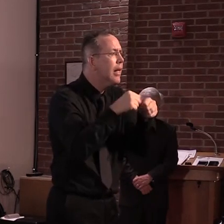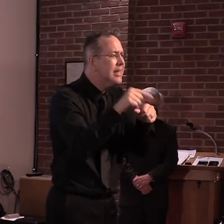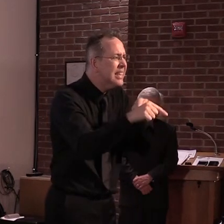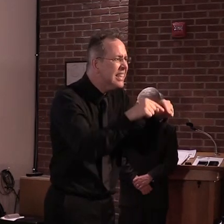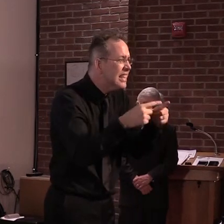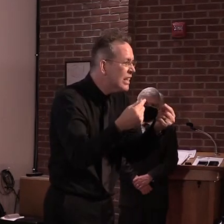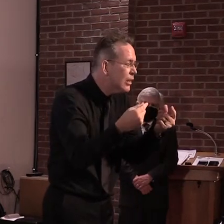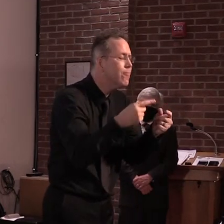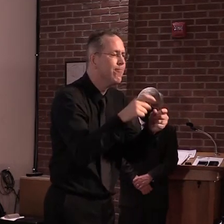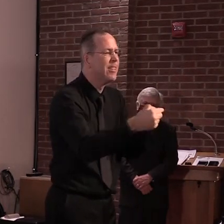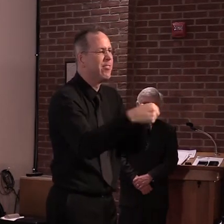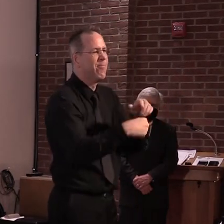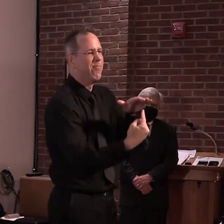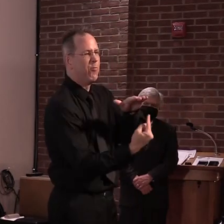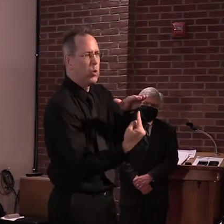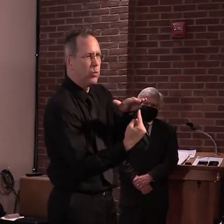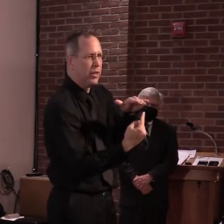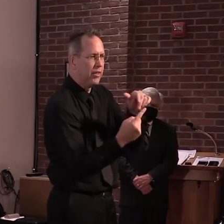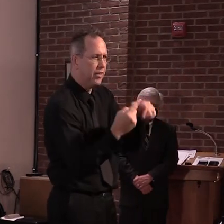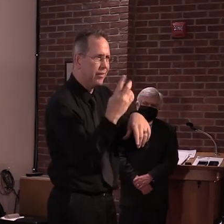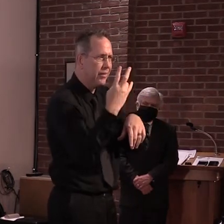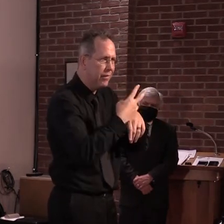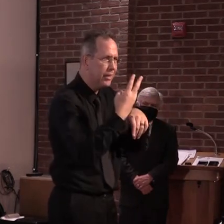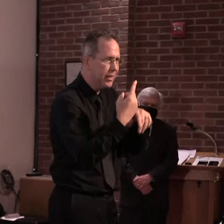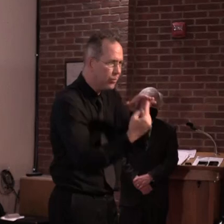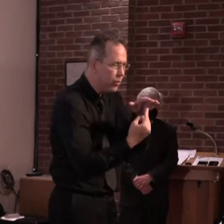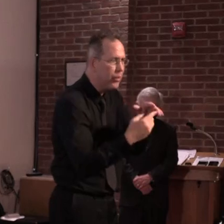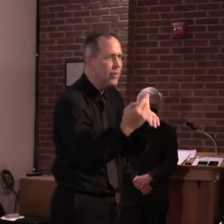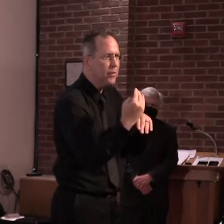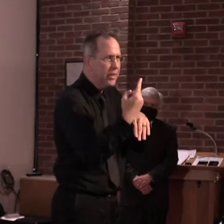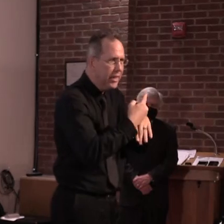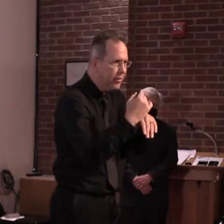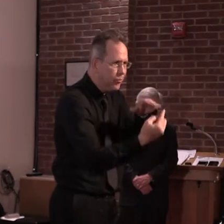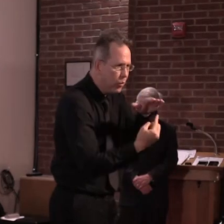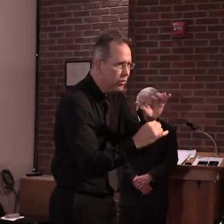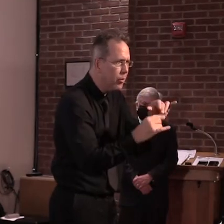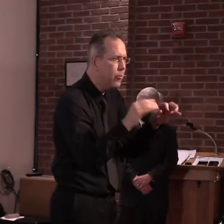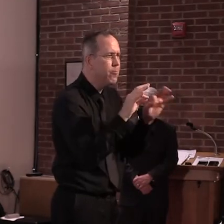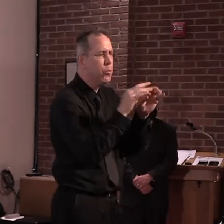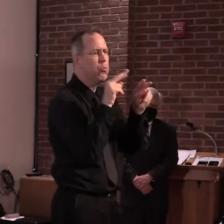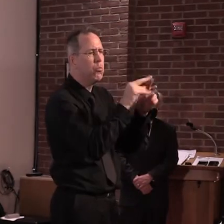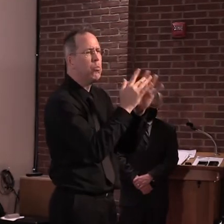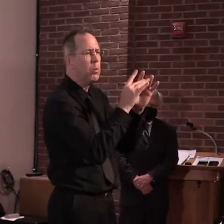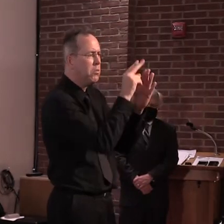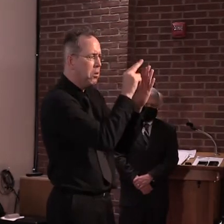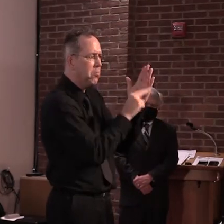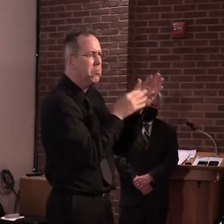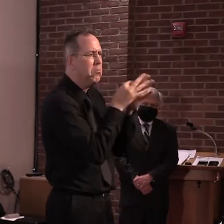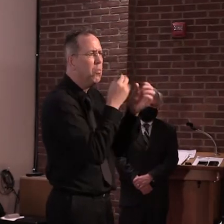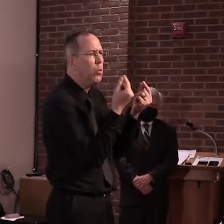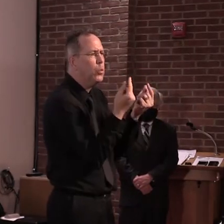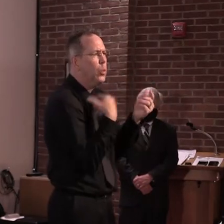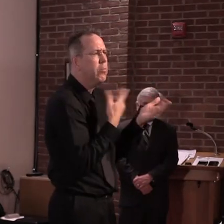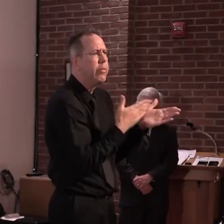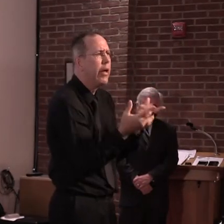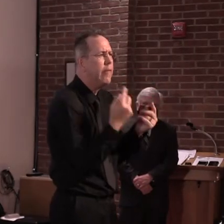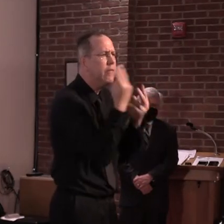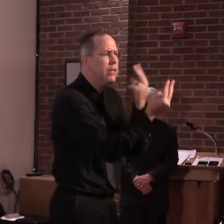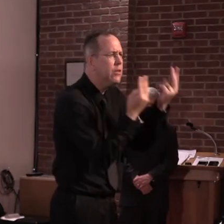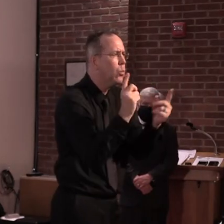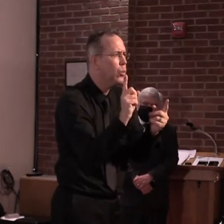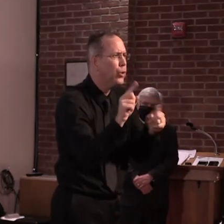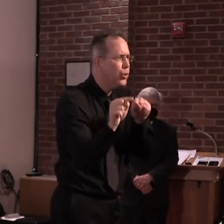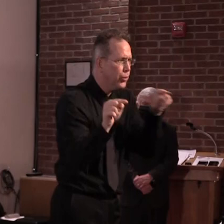Northeast. I do also want to talk just a minute about the travel map that we talked about. There has been some confusion that I think would be